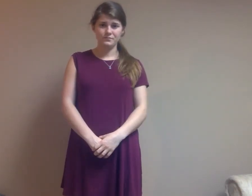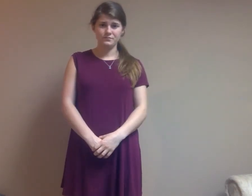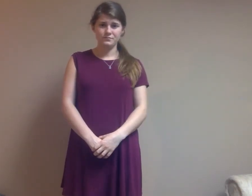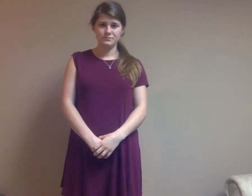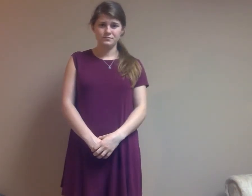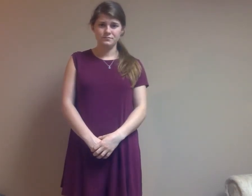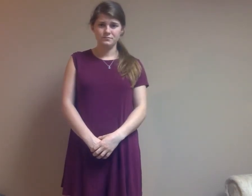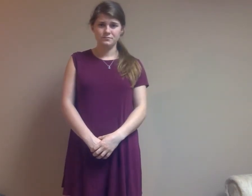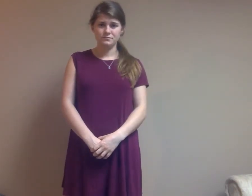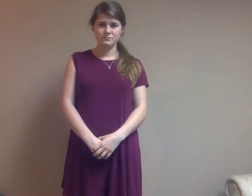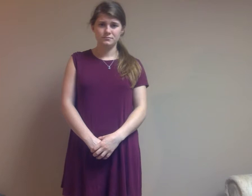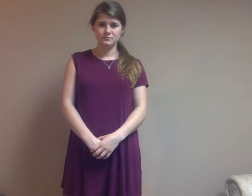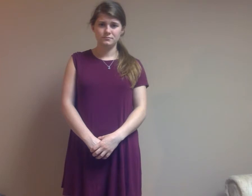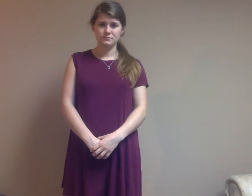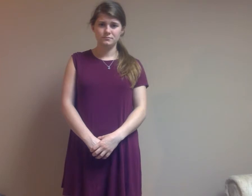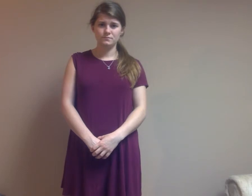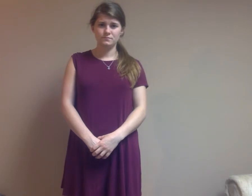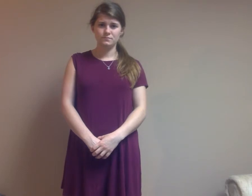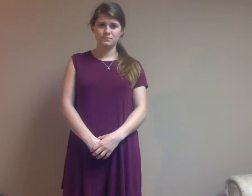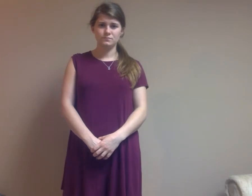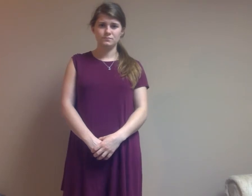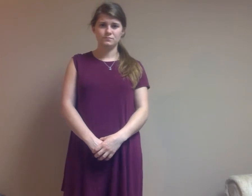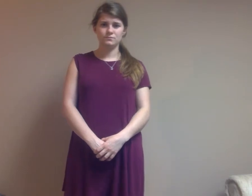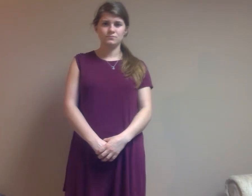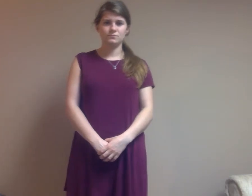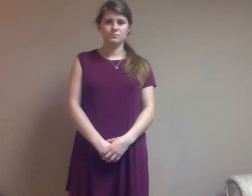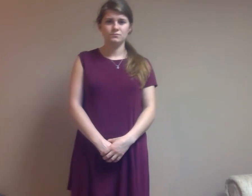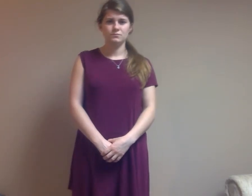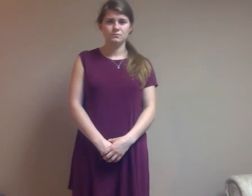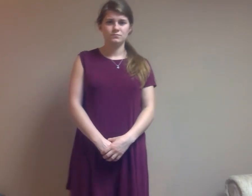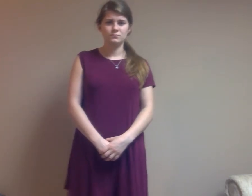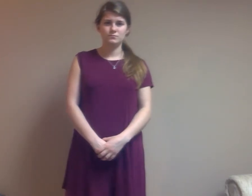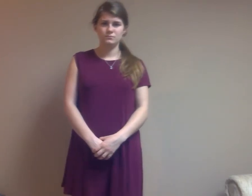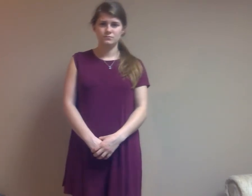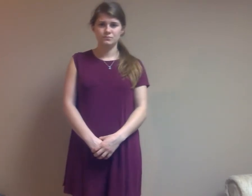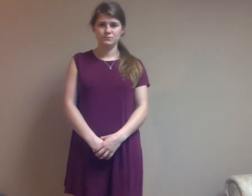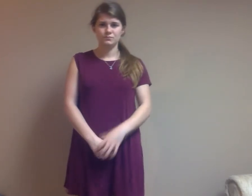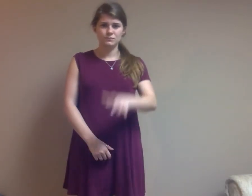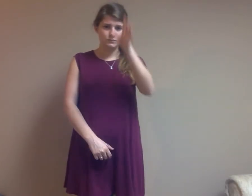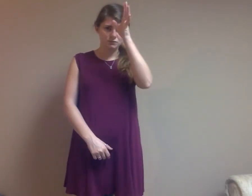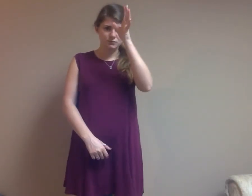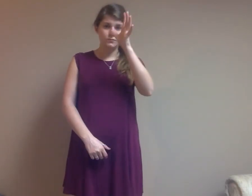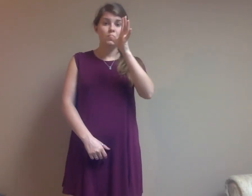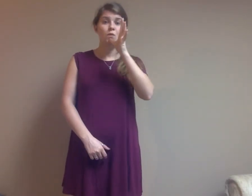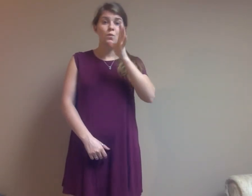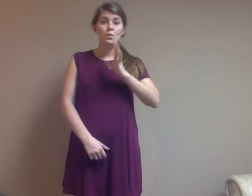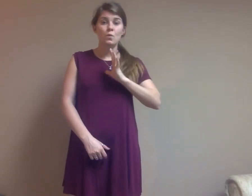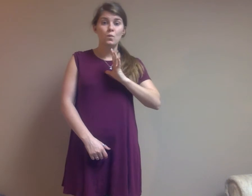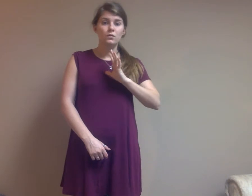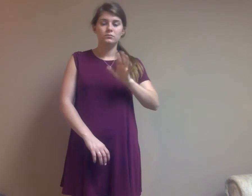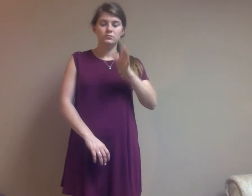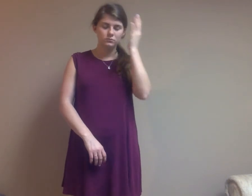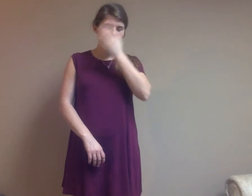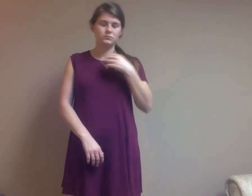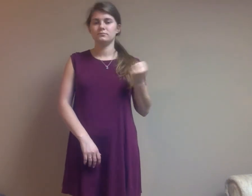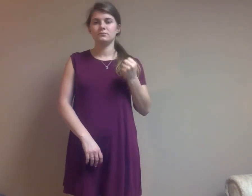slightly detached. And they do feel like they've been sidelined because they don't have automatic access to them. And they have to put their trust in us,